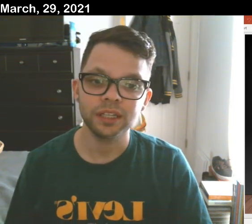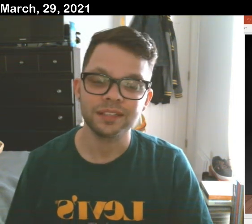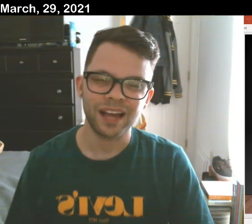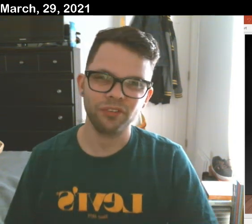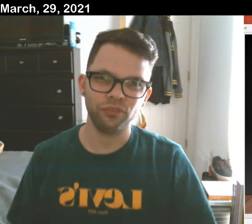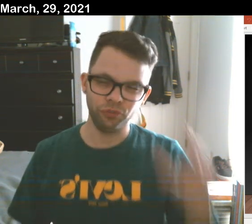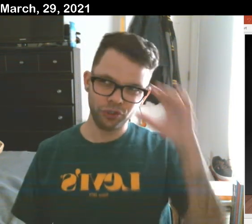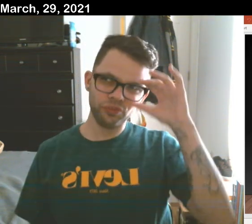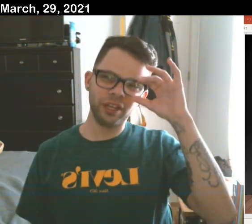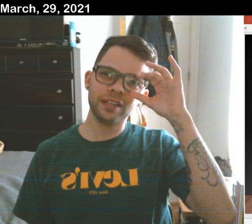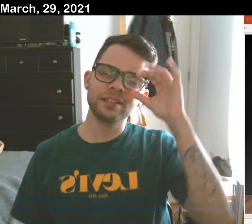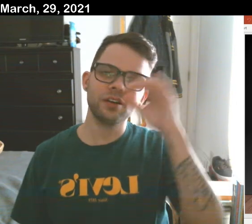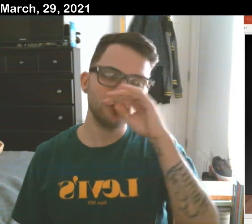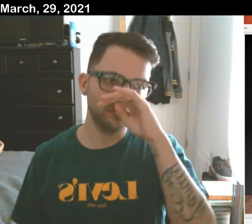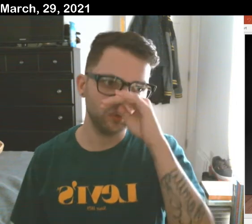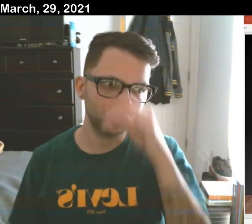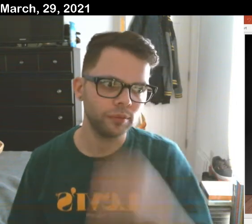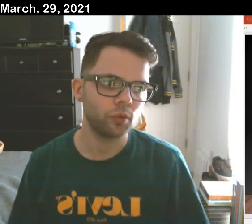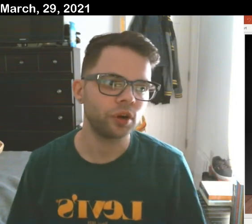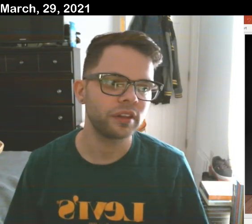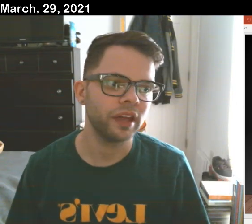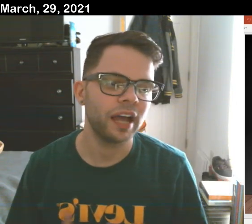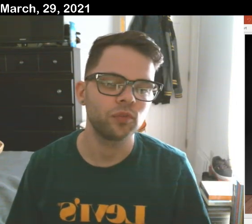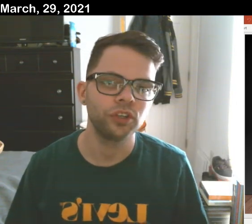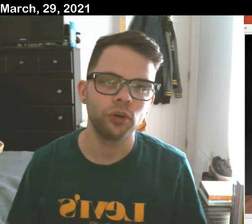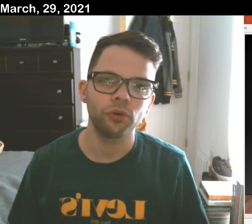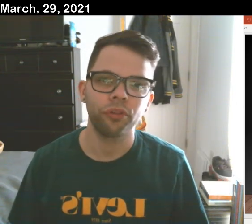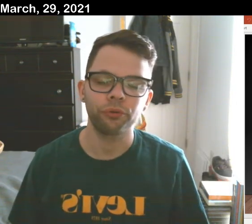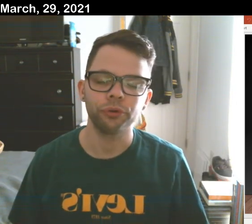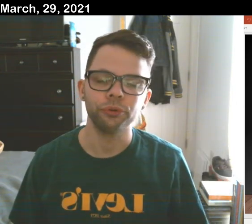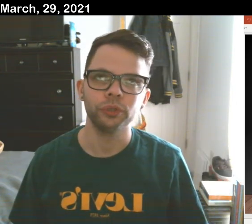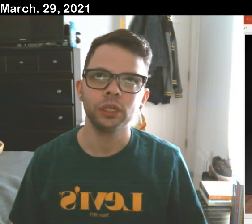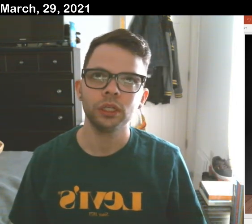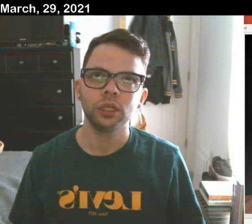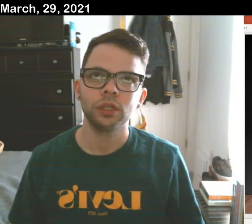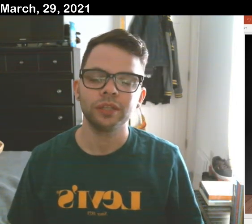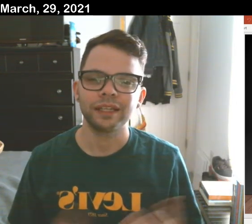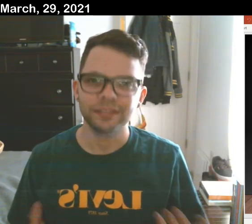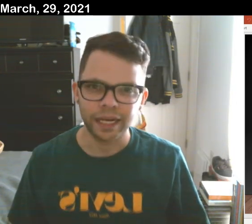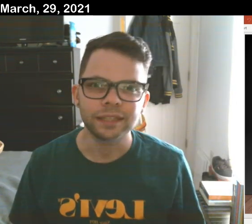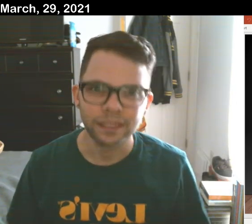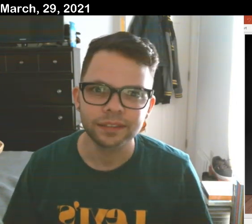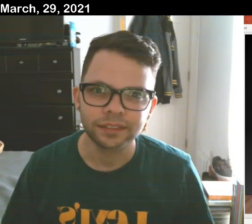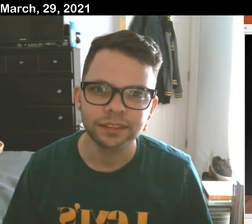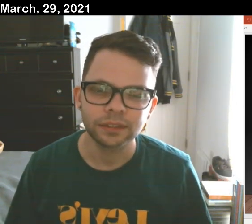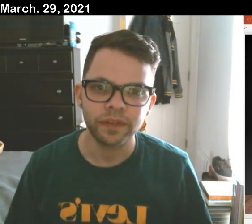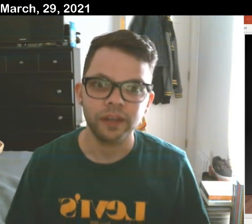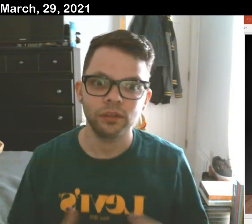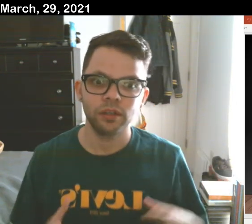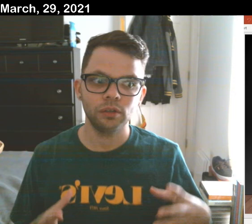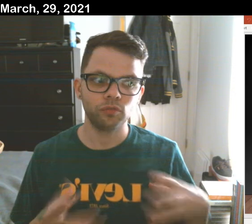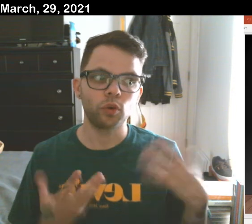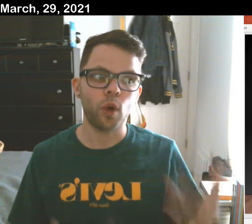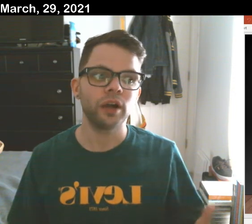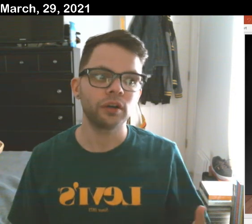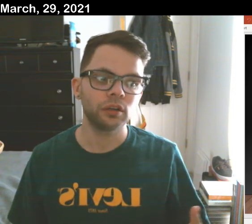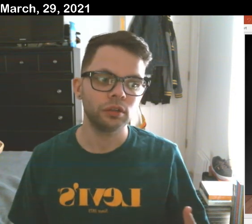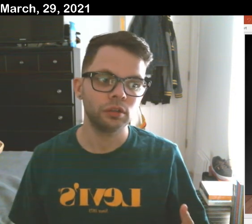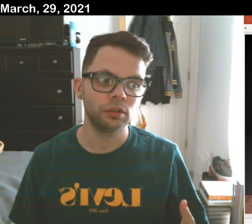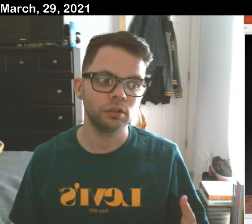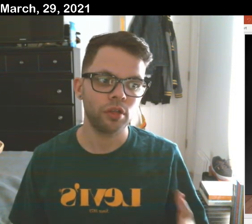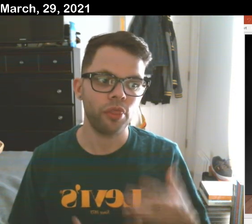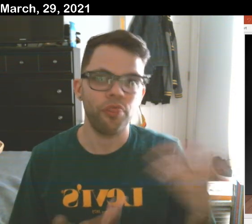The is not used in ASL. We'll get more into that as we go through like signing sentences that